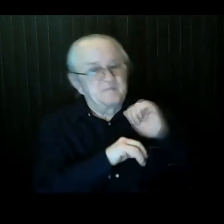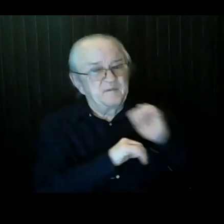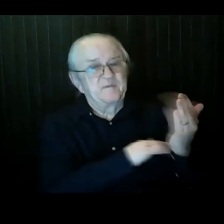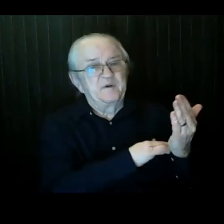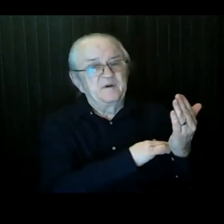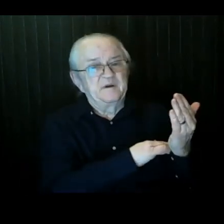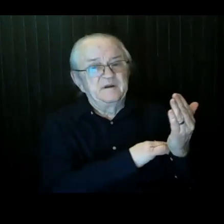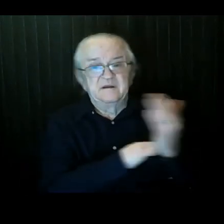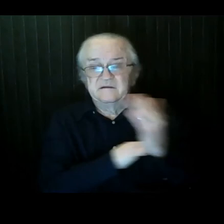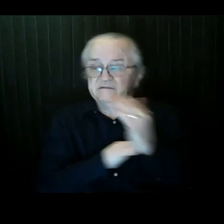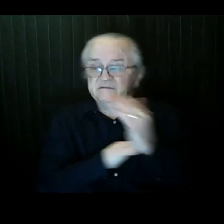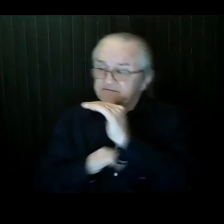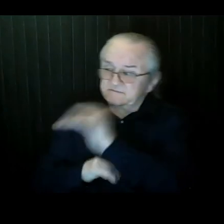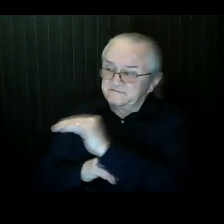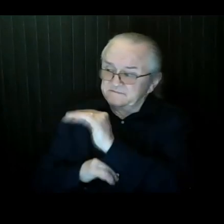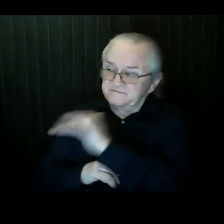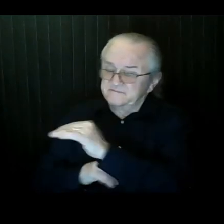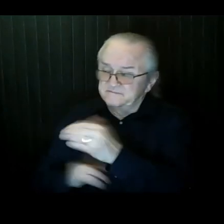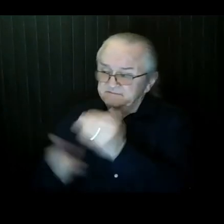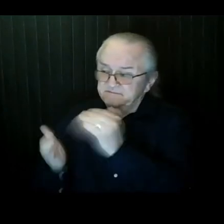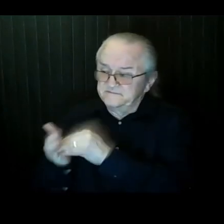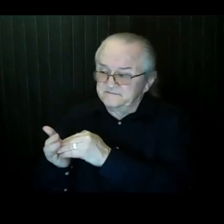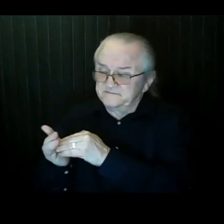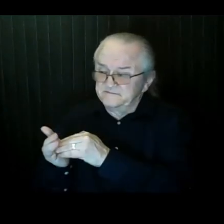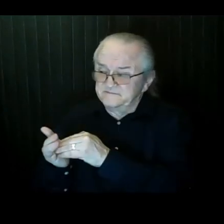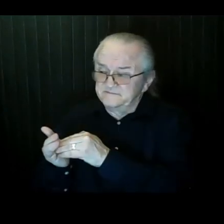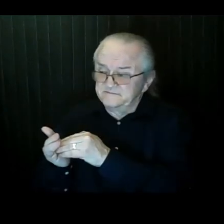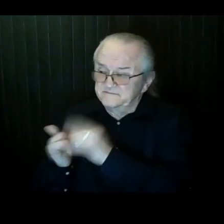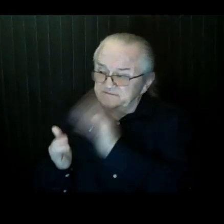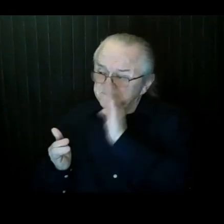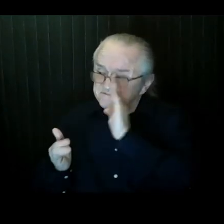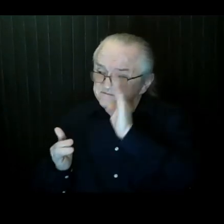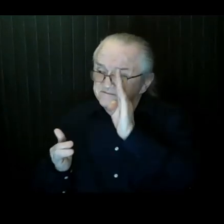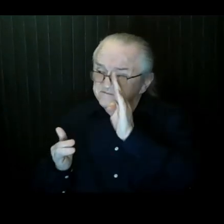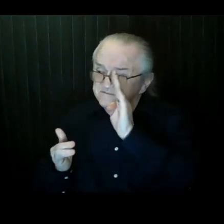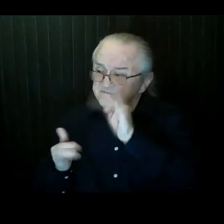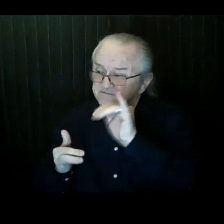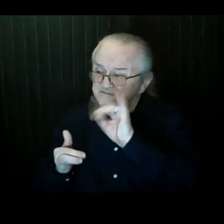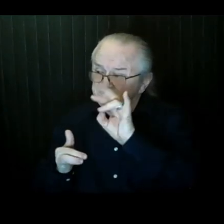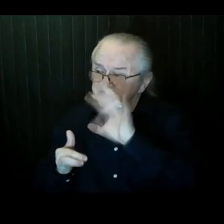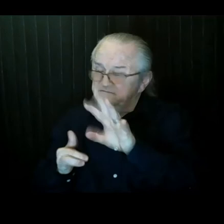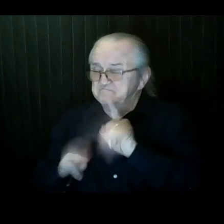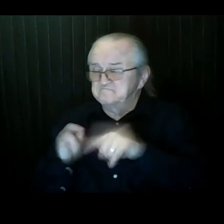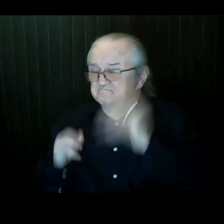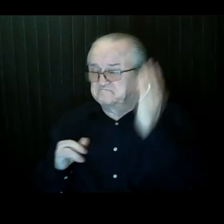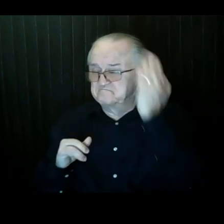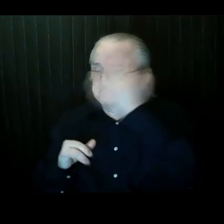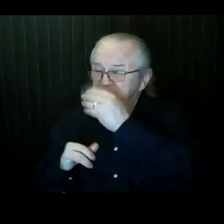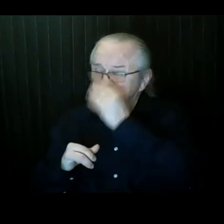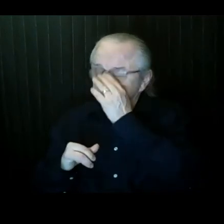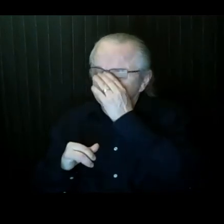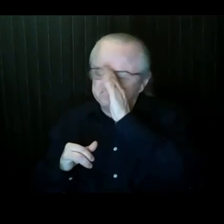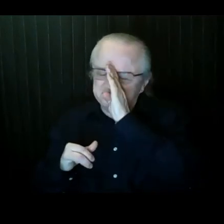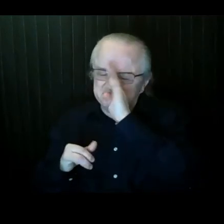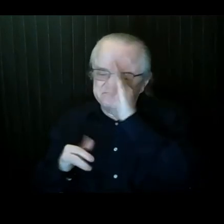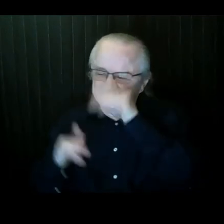told me again the instructions. He reiterated what the other guy said. He said, just head straight down I-75. You can't miss it. You're going to head right into town. You